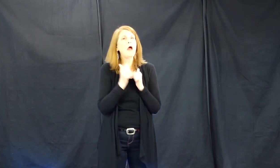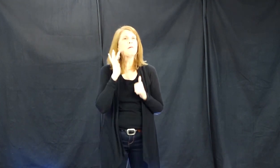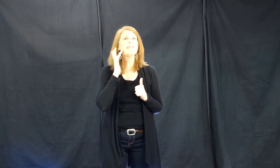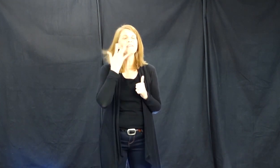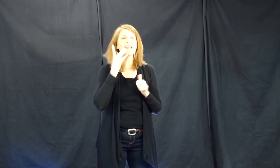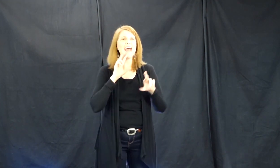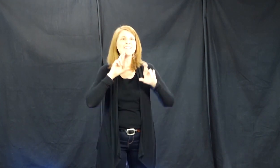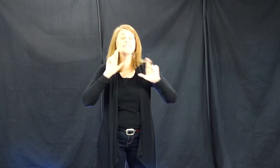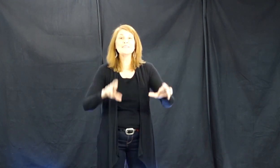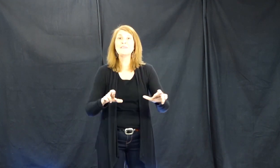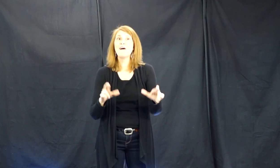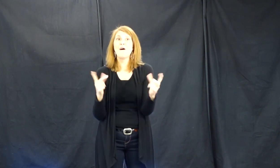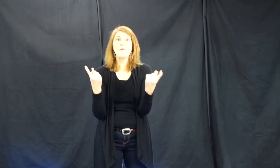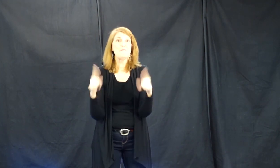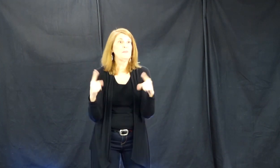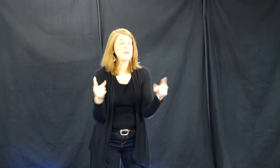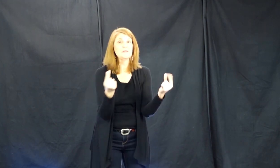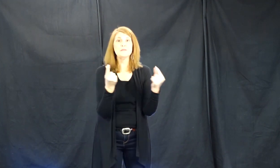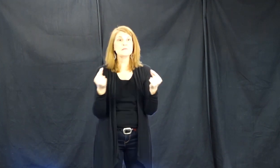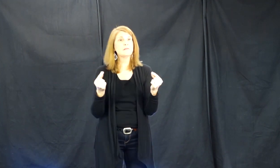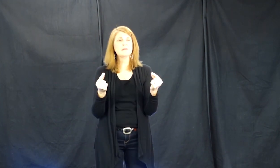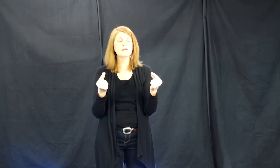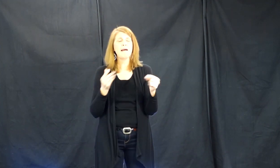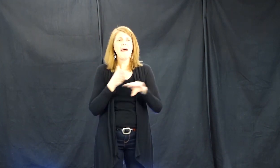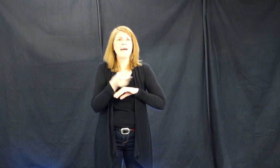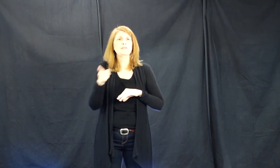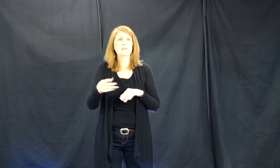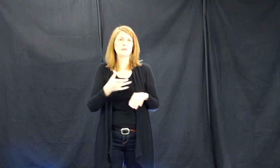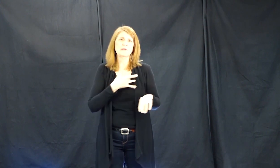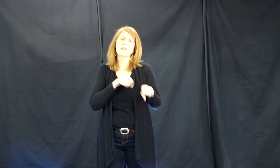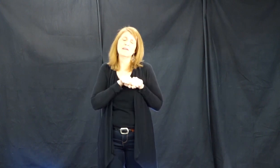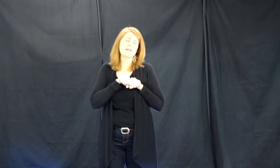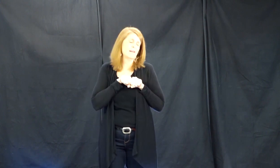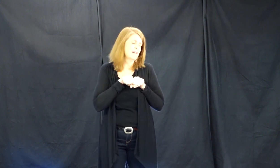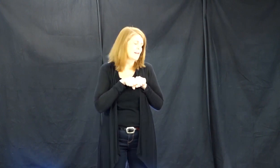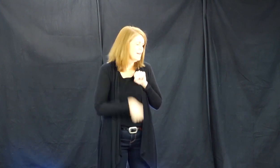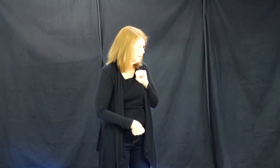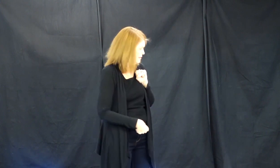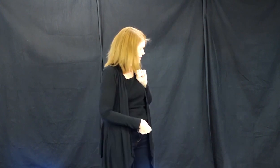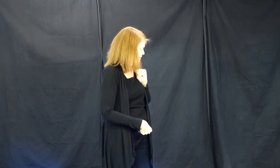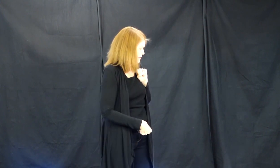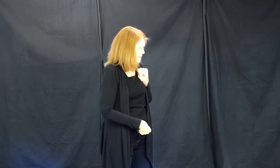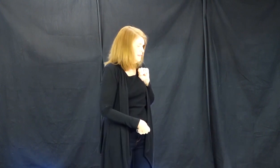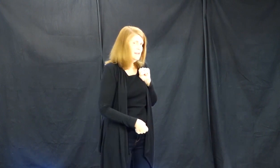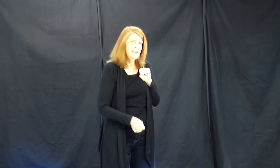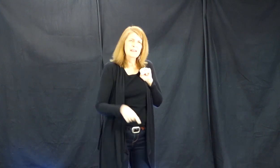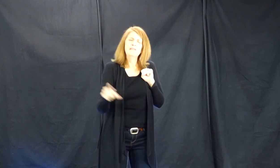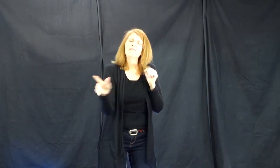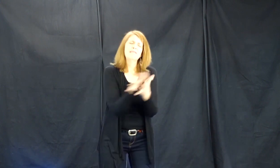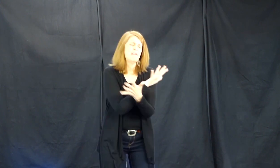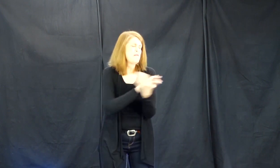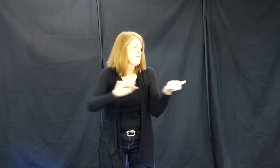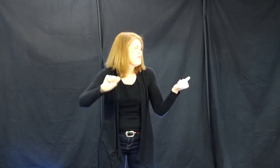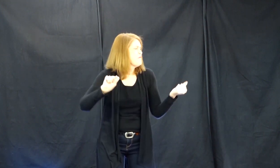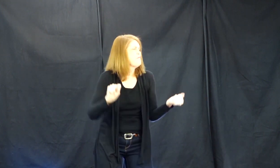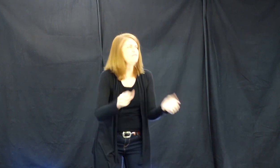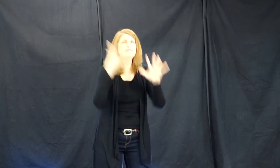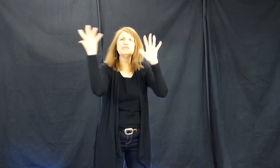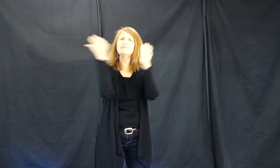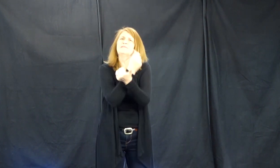how Eliza reacted when you broke her heart. You have torn it all apart. I'm